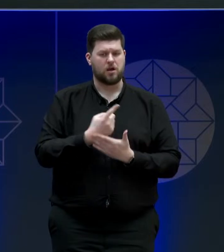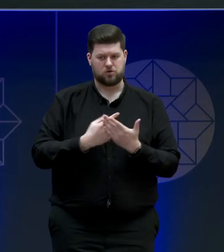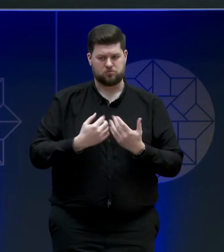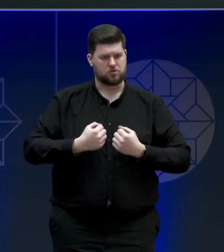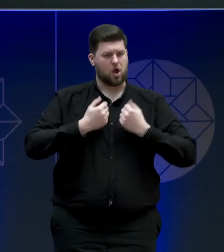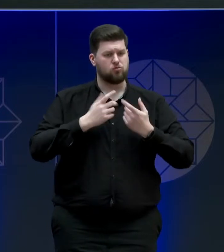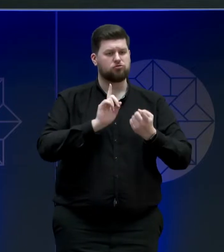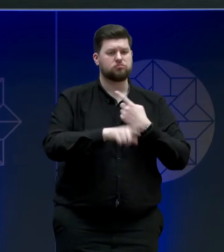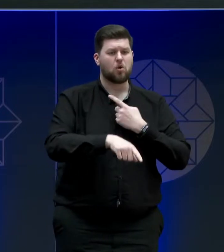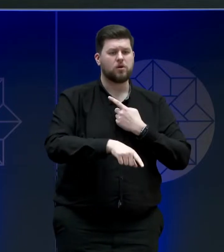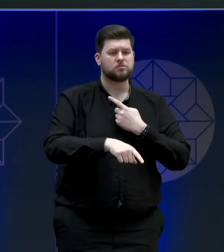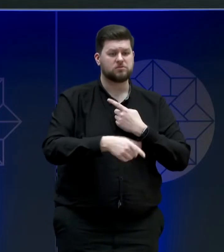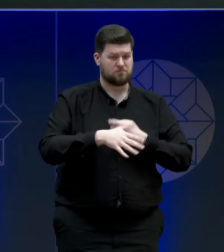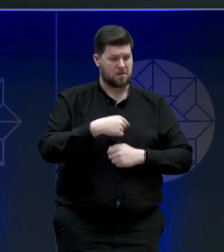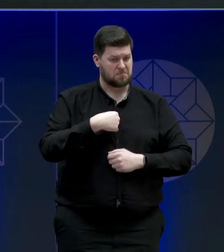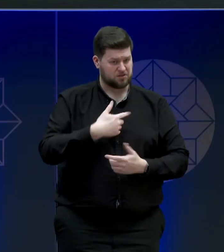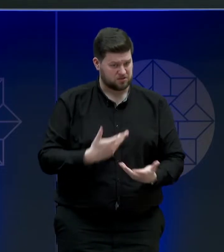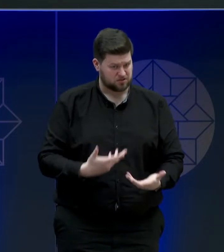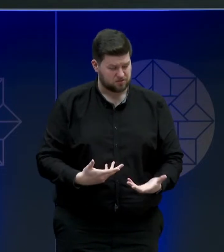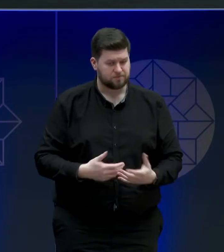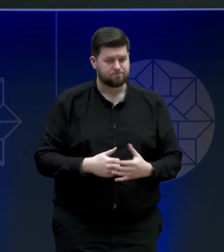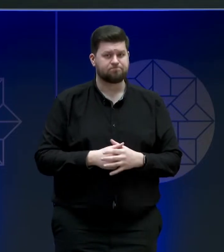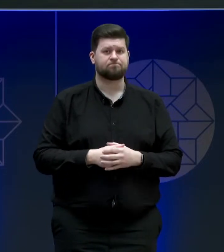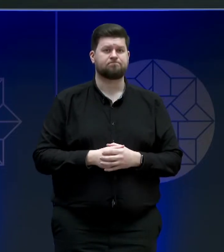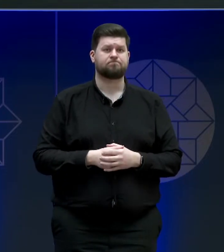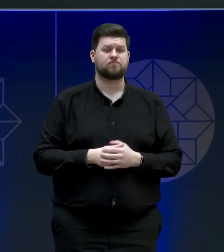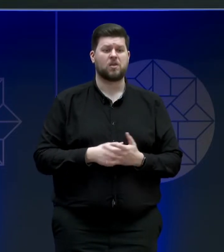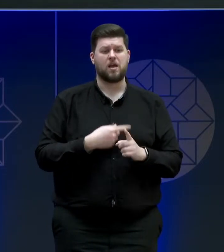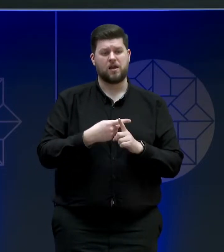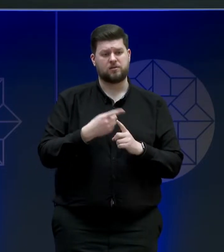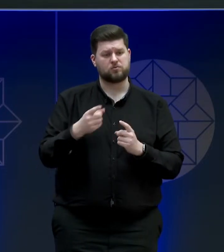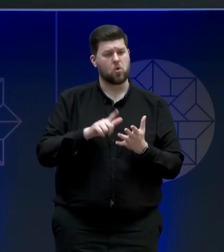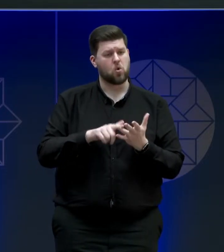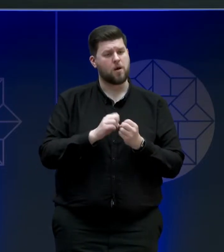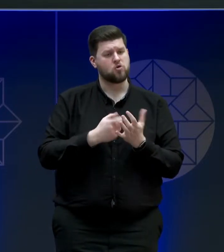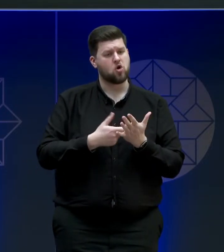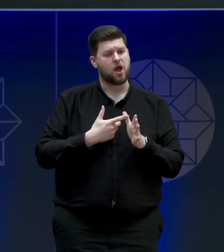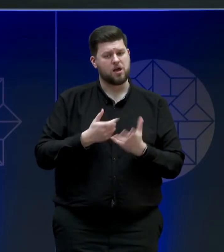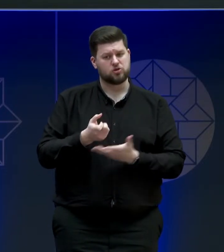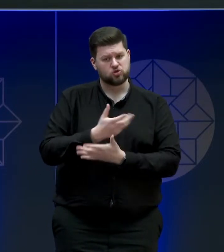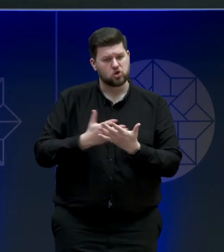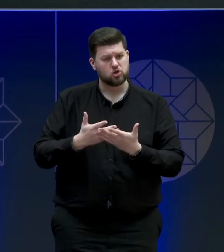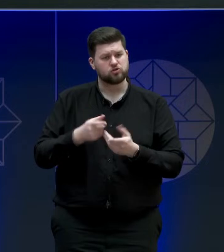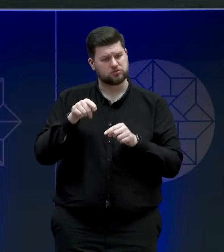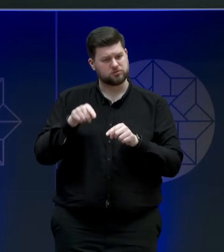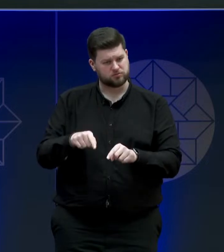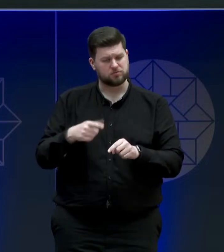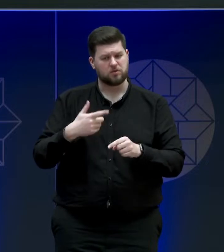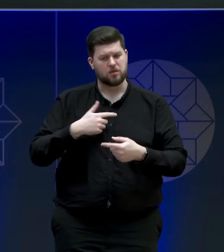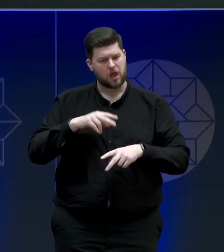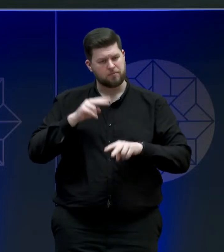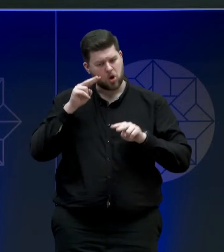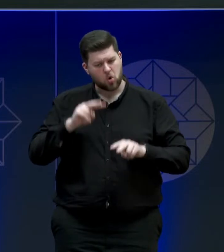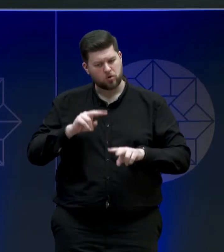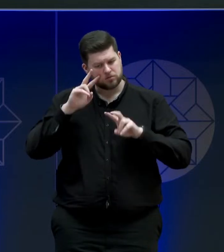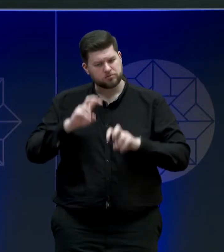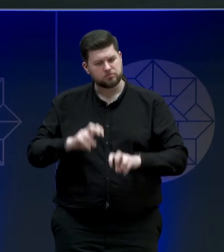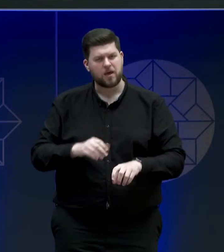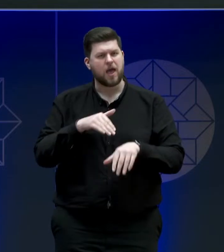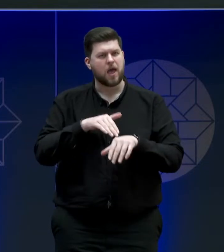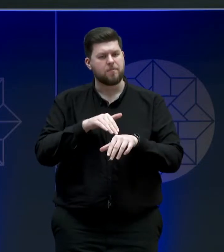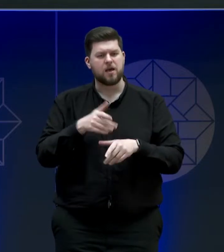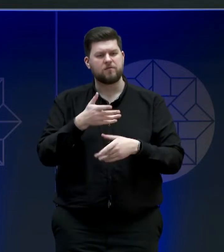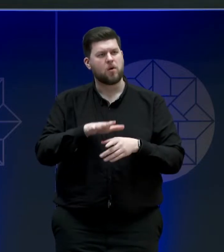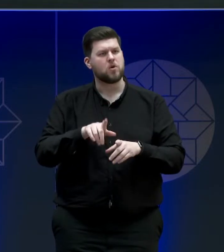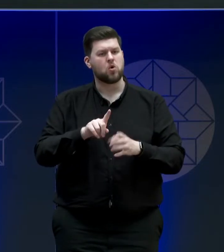response in Scotland by me, and the COBRA discussion looked at the various impacts across the United